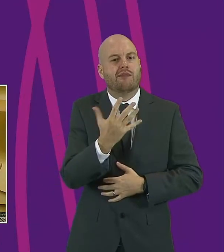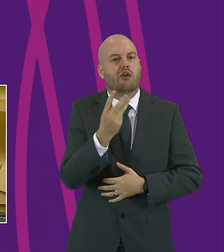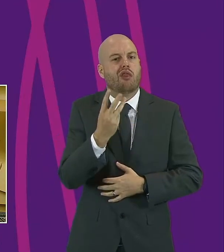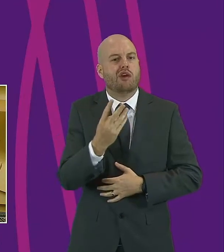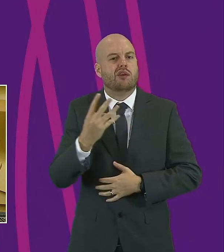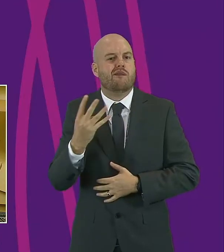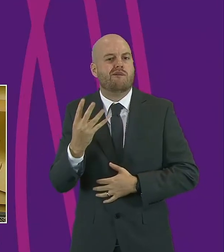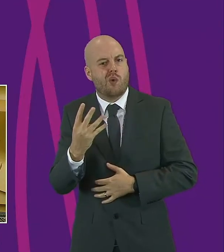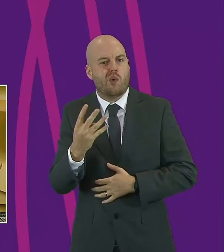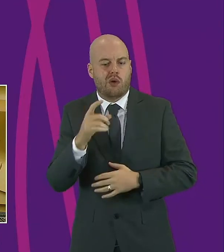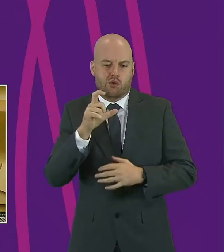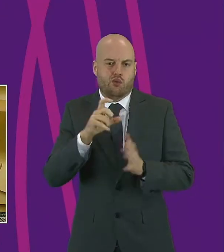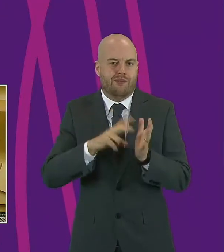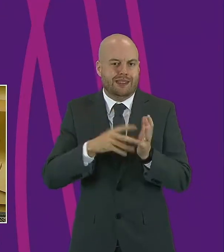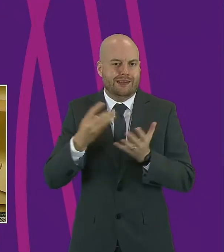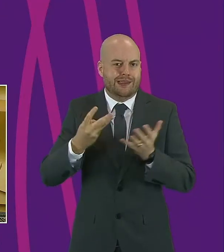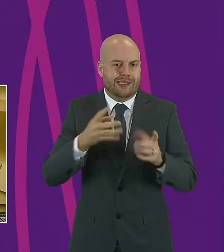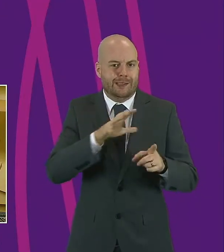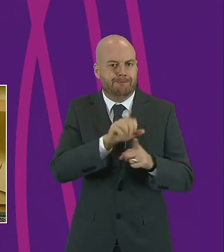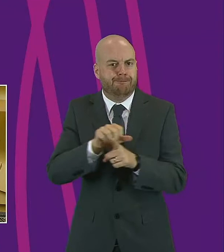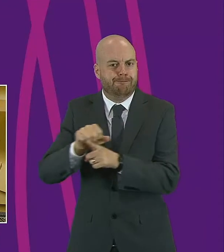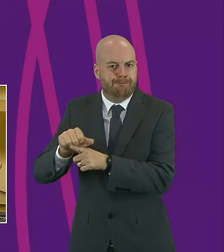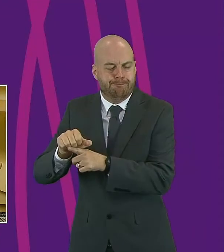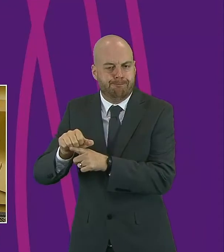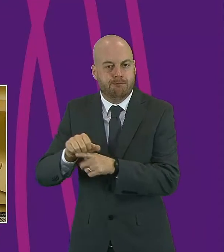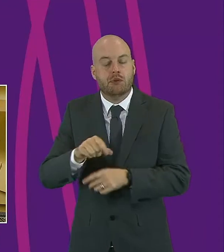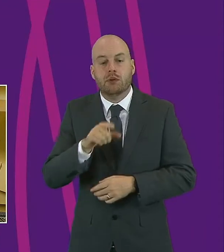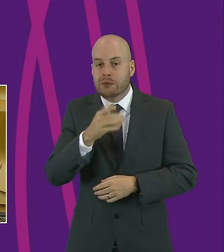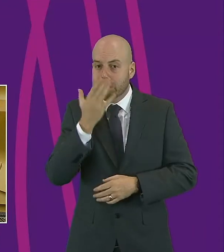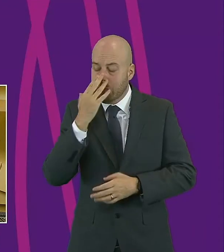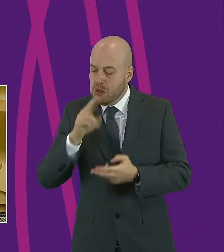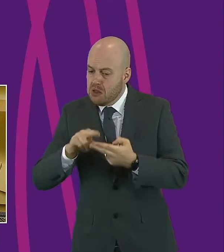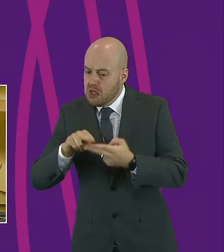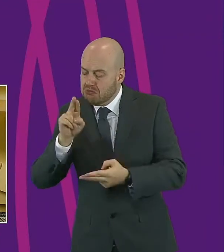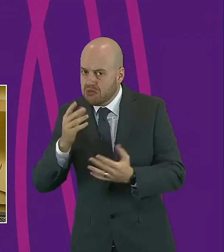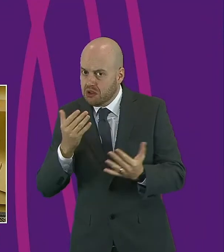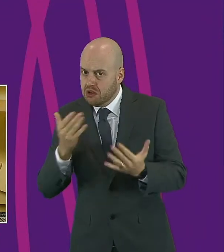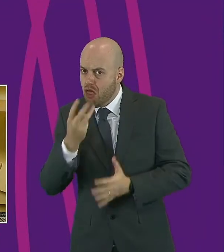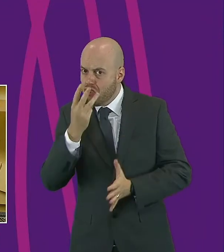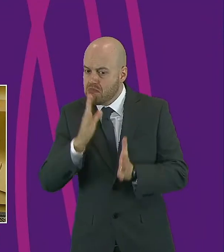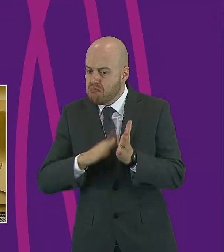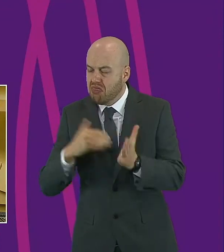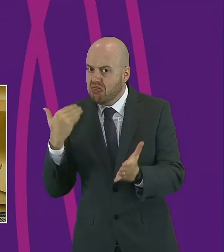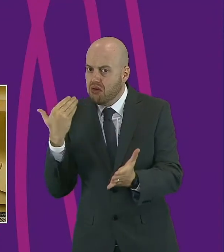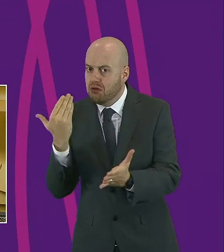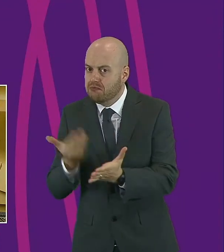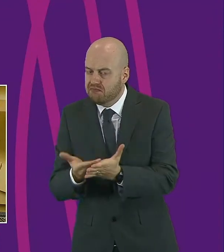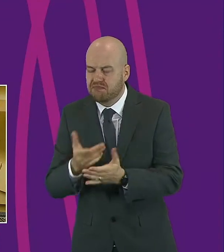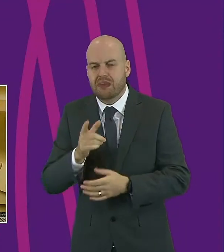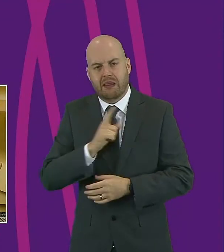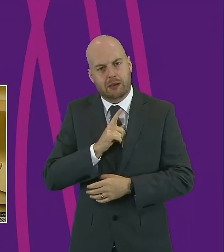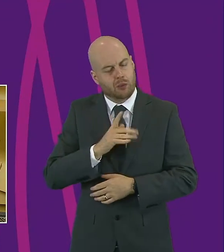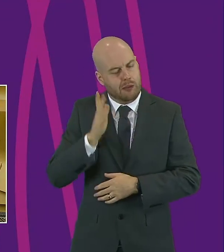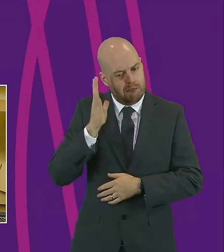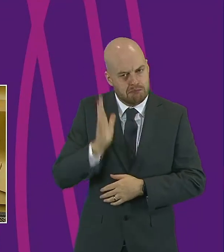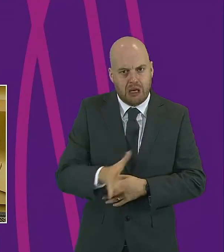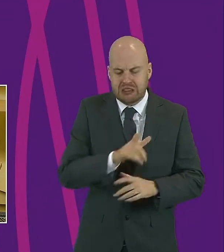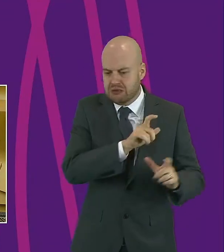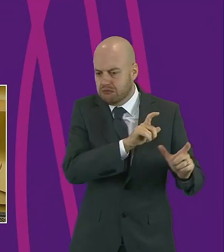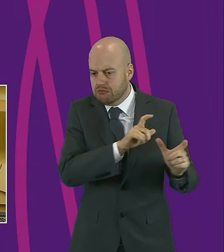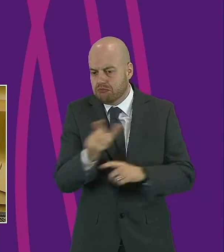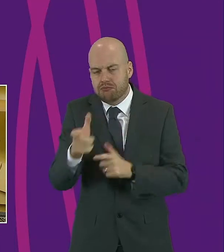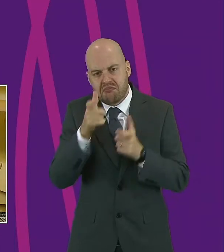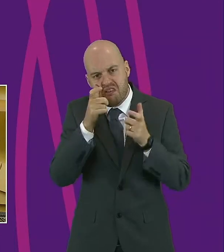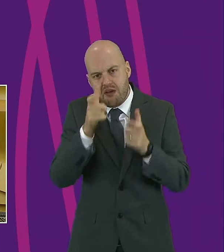19,534. This is the highest number of new cases in almost 3 months, which underlines the need for continued caution. A total